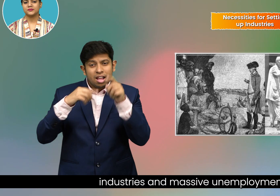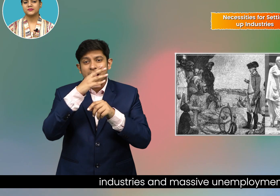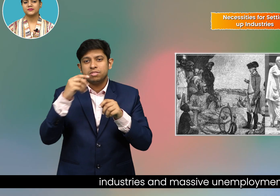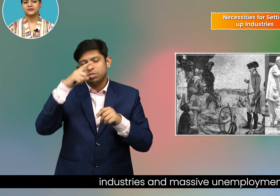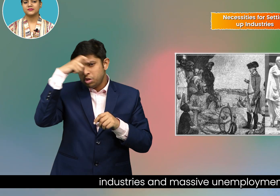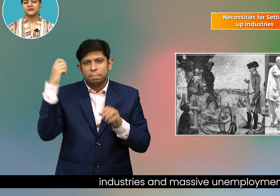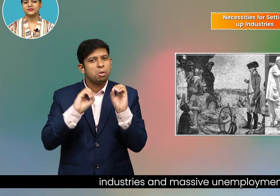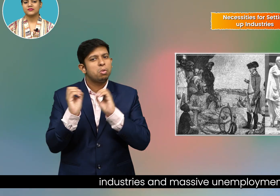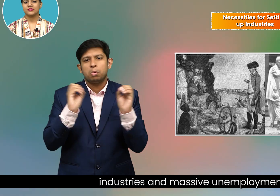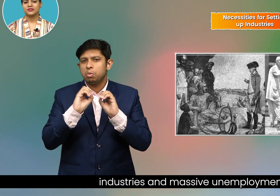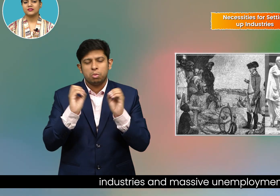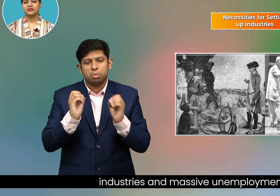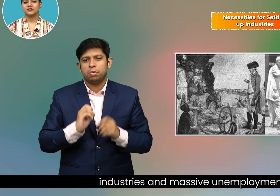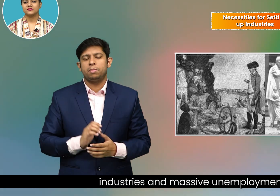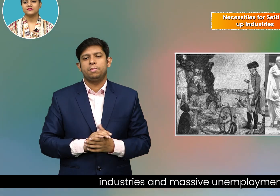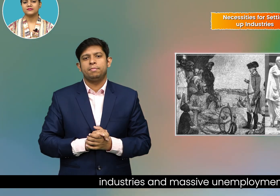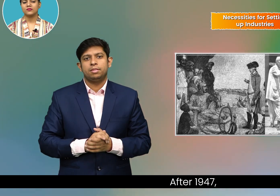unemployment.